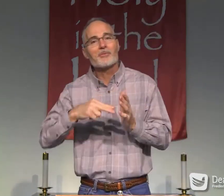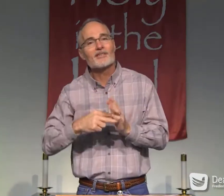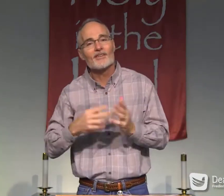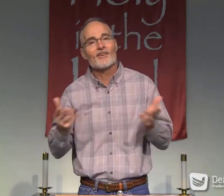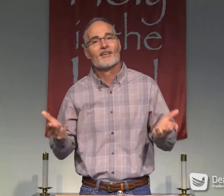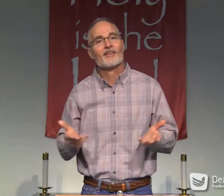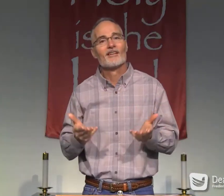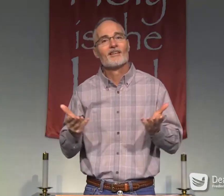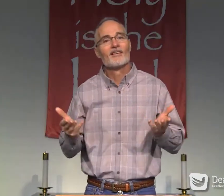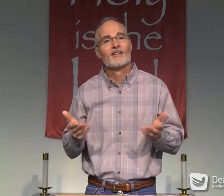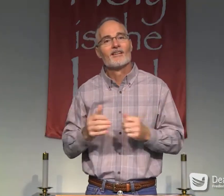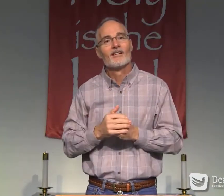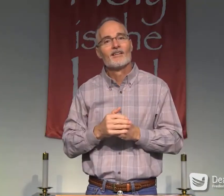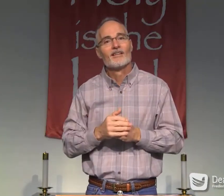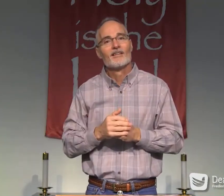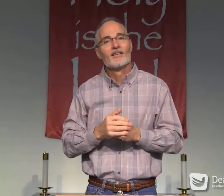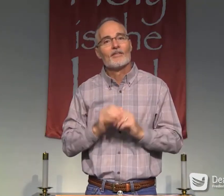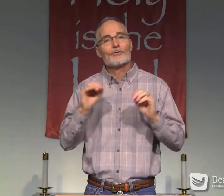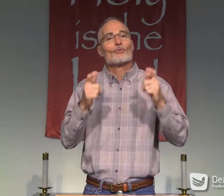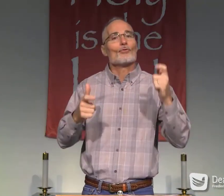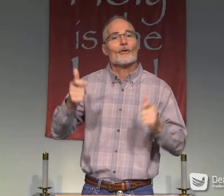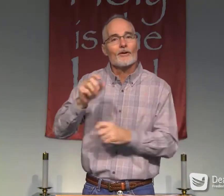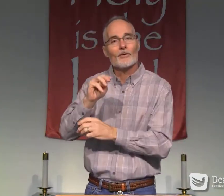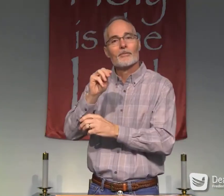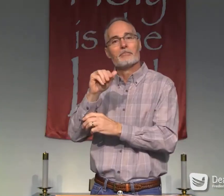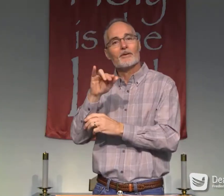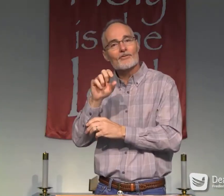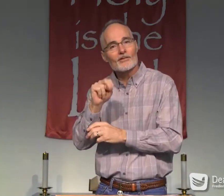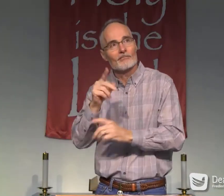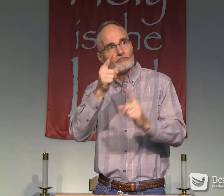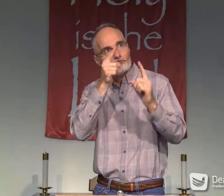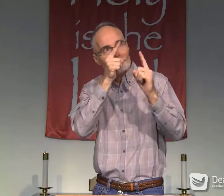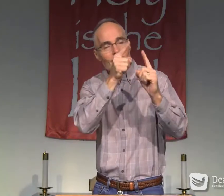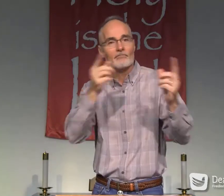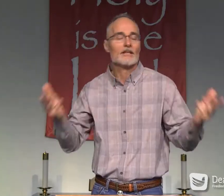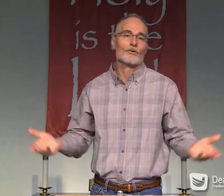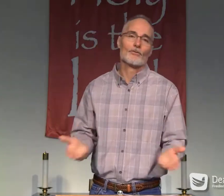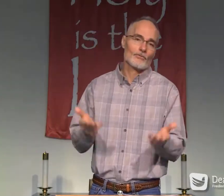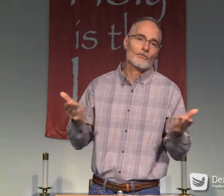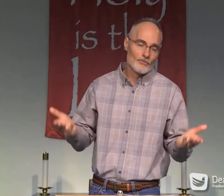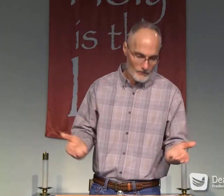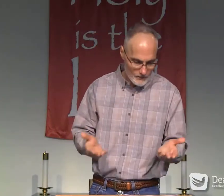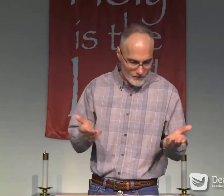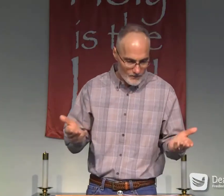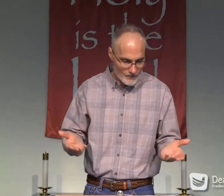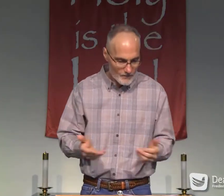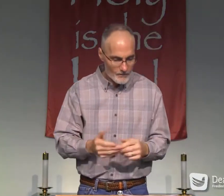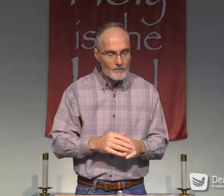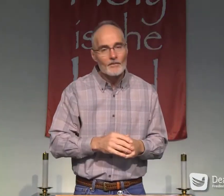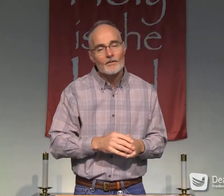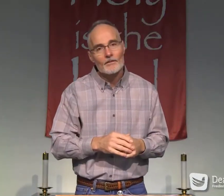and loving our neighbor. There is no greater purpose here. There is no greater mission